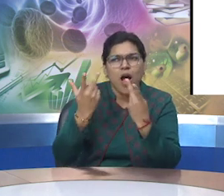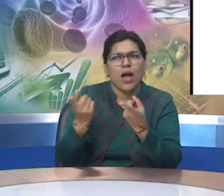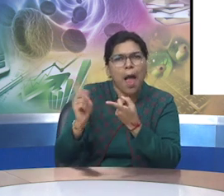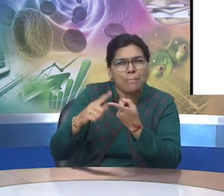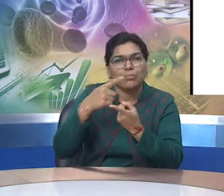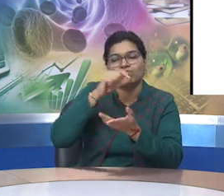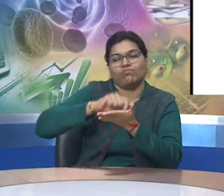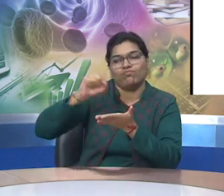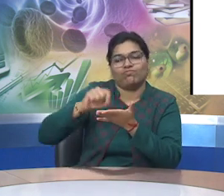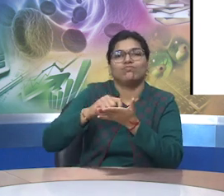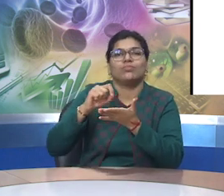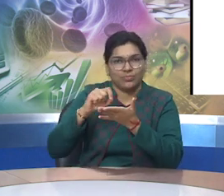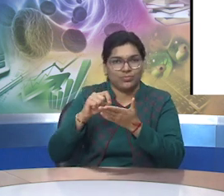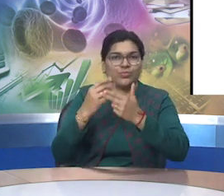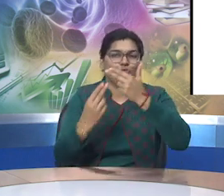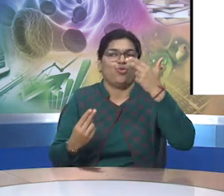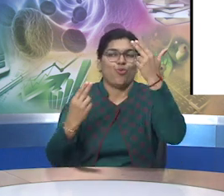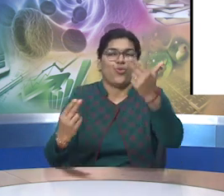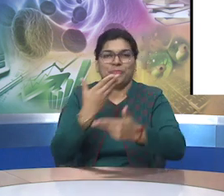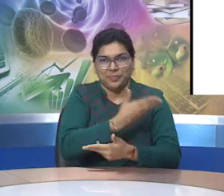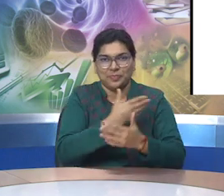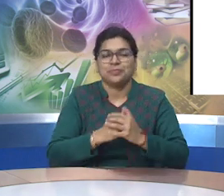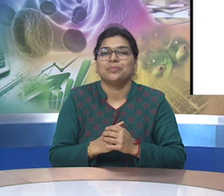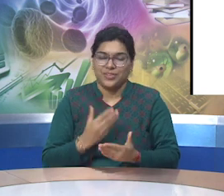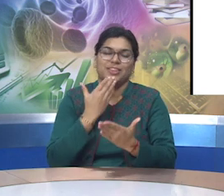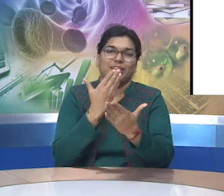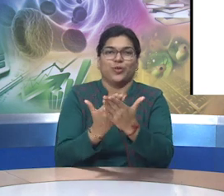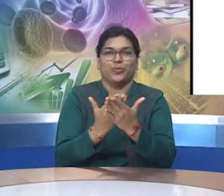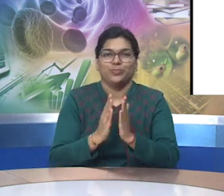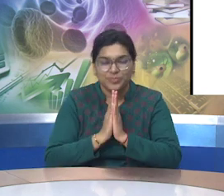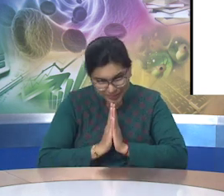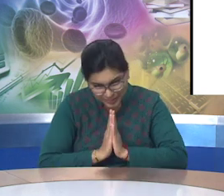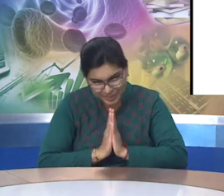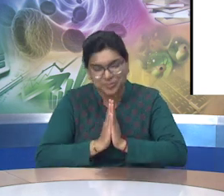Namaste. Thank you.